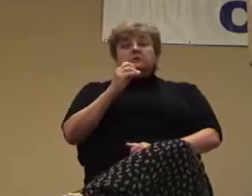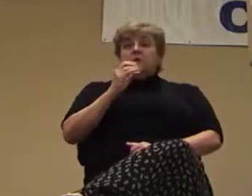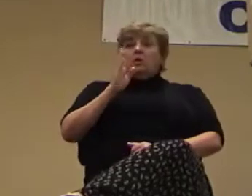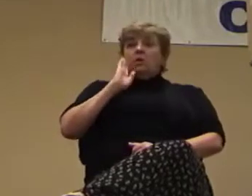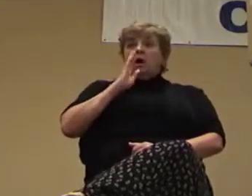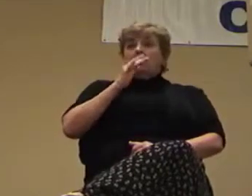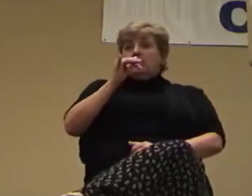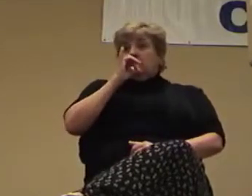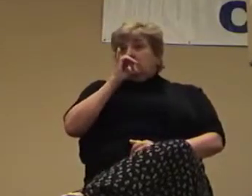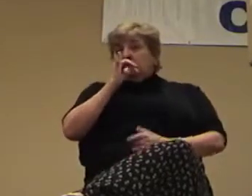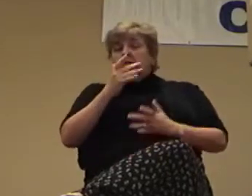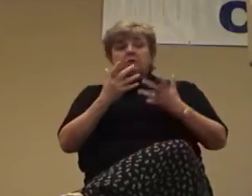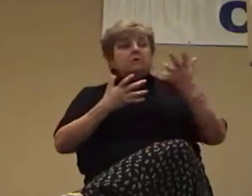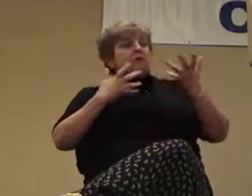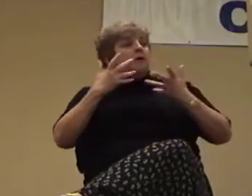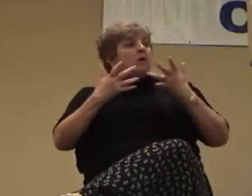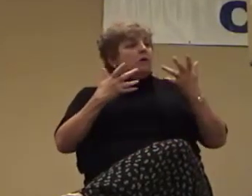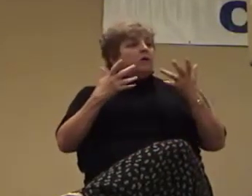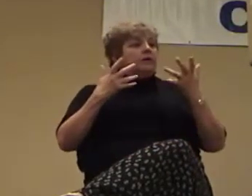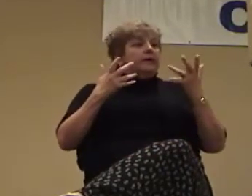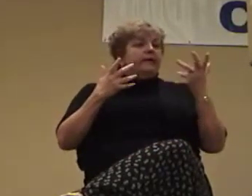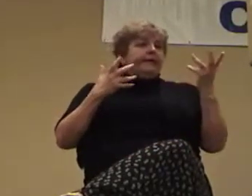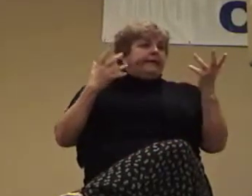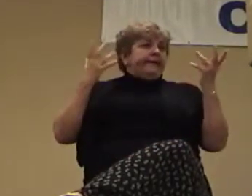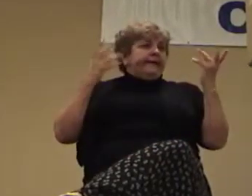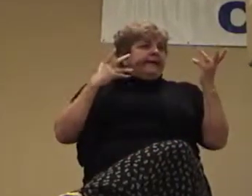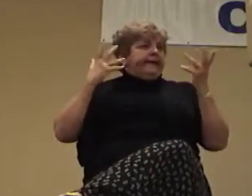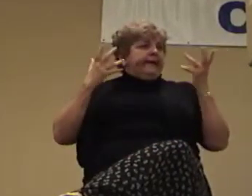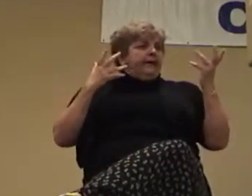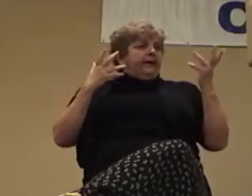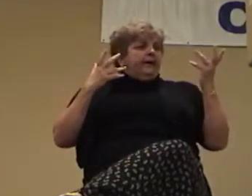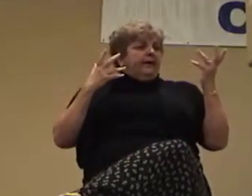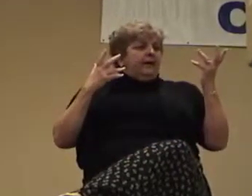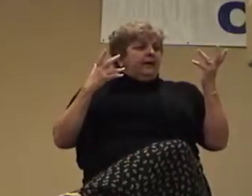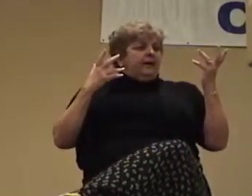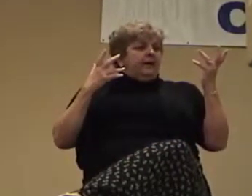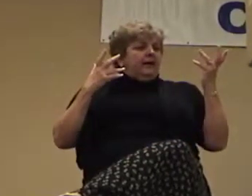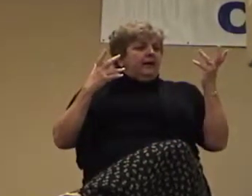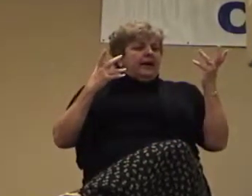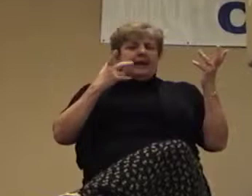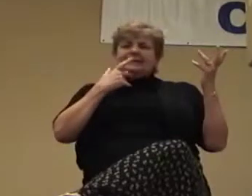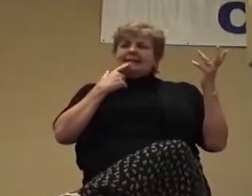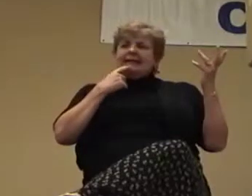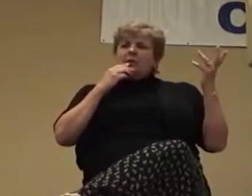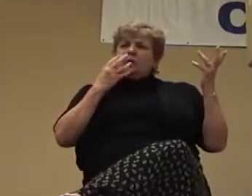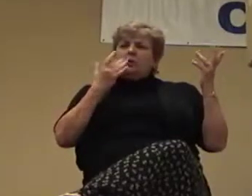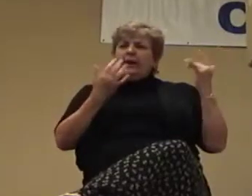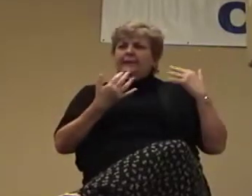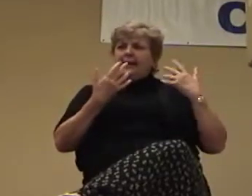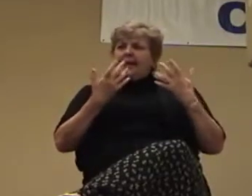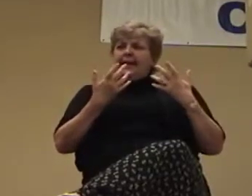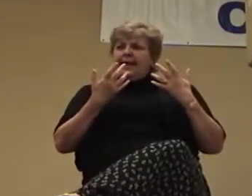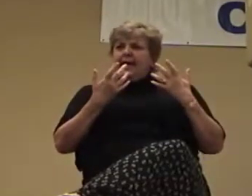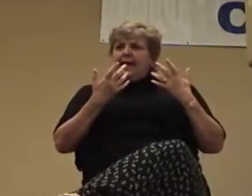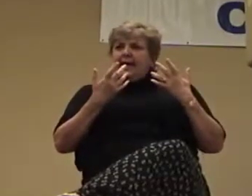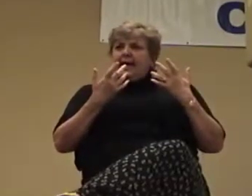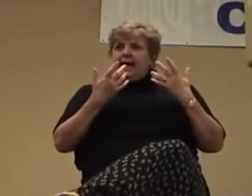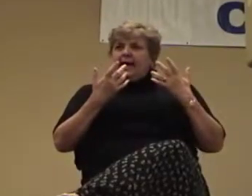my thing, they would do their thing, and so I just said, wait a minute. I sat them down and I talked to